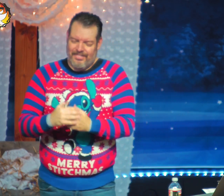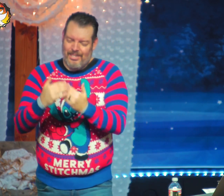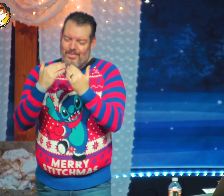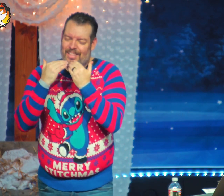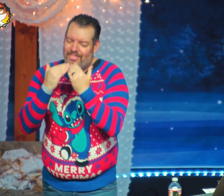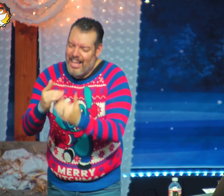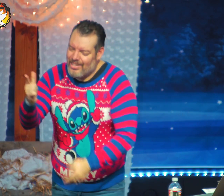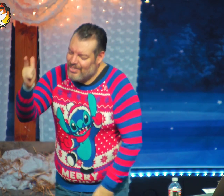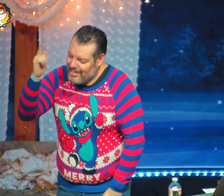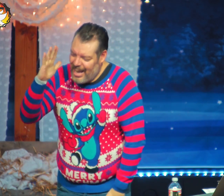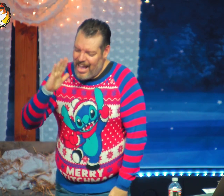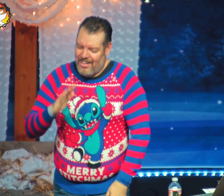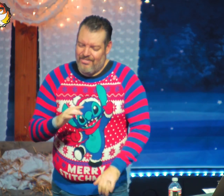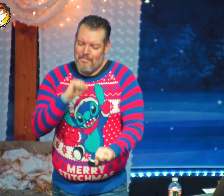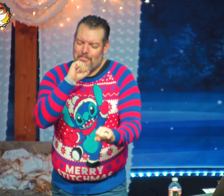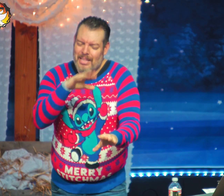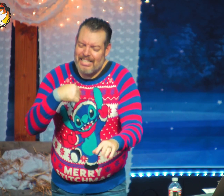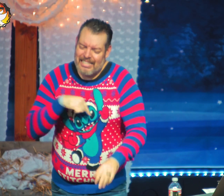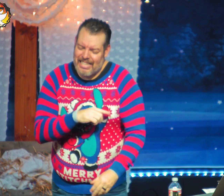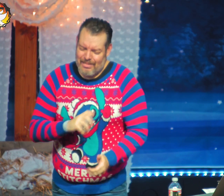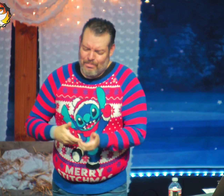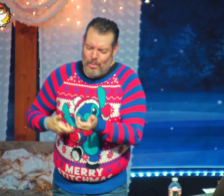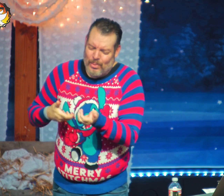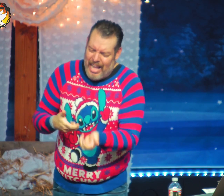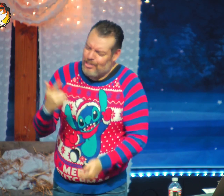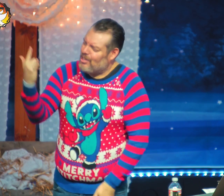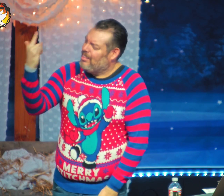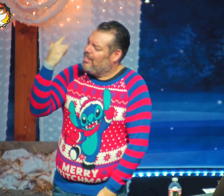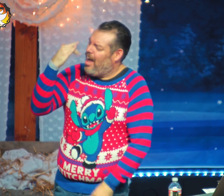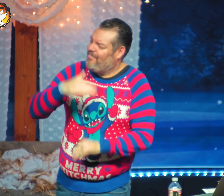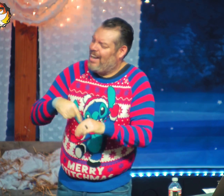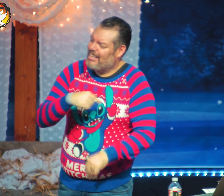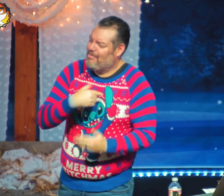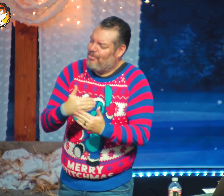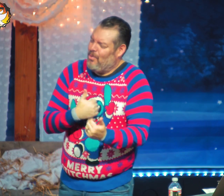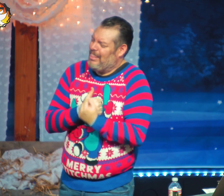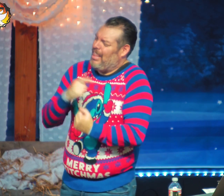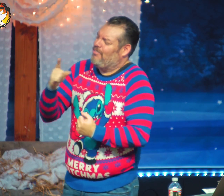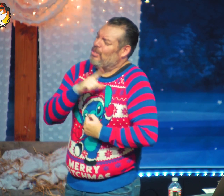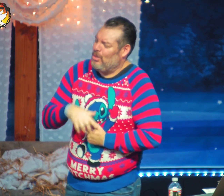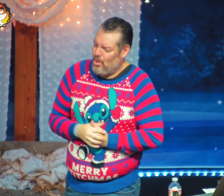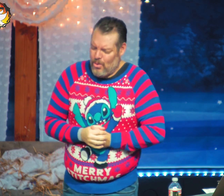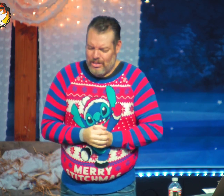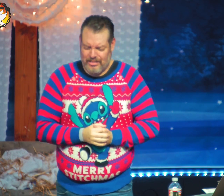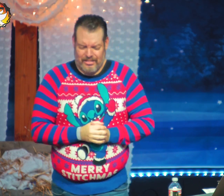All right, I want to close in prayer right now and then we will partake in communion.